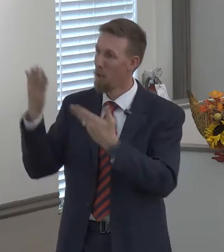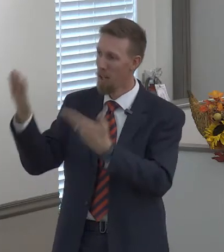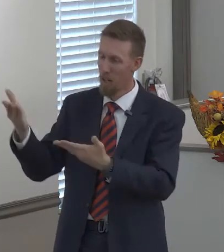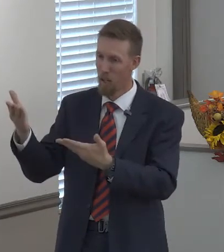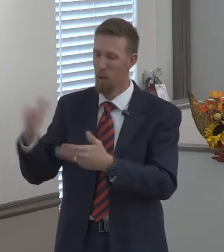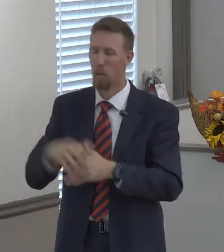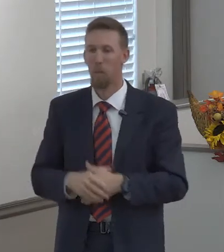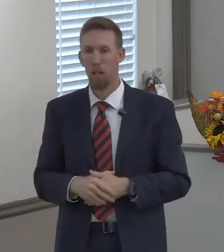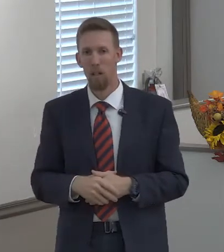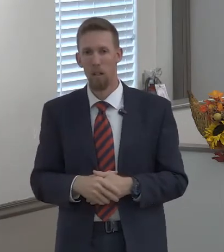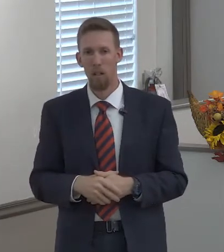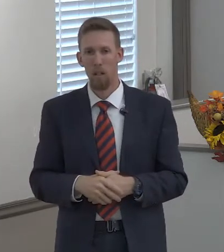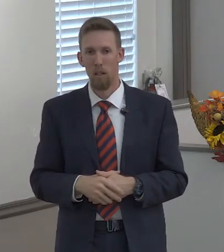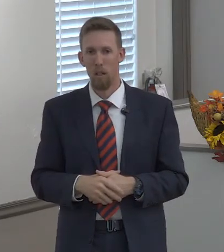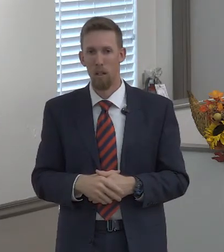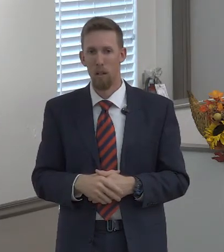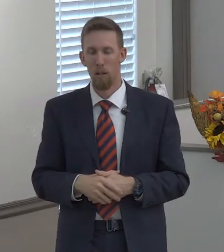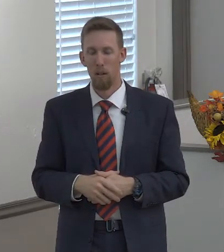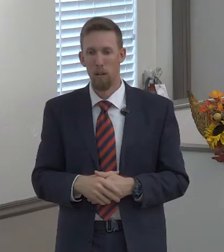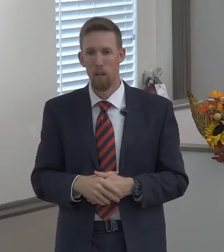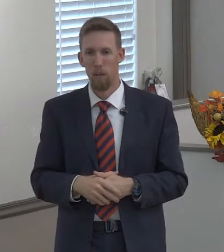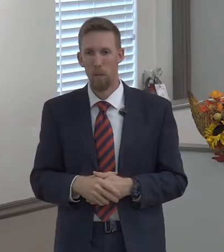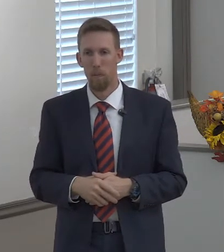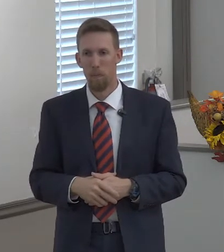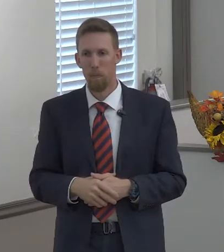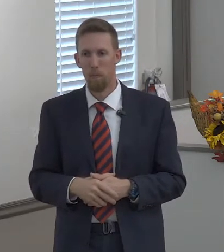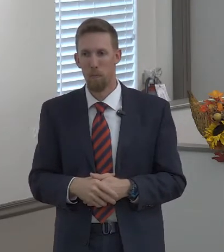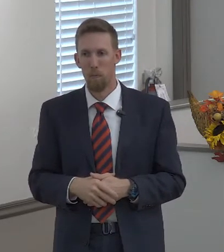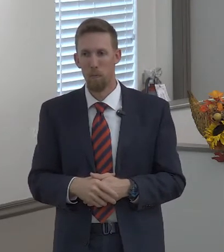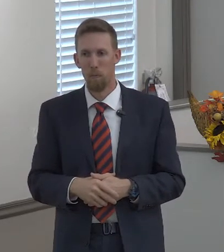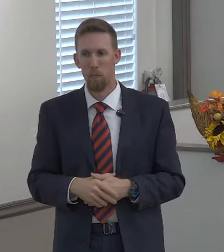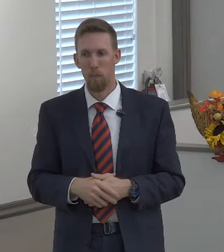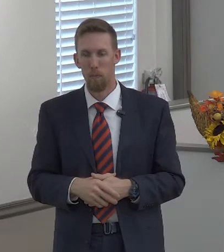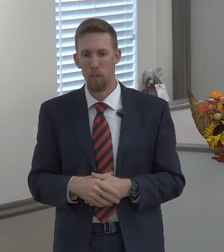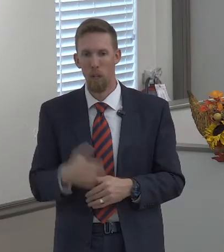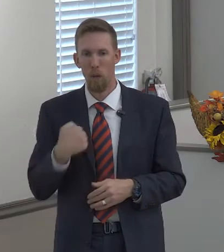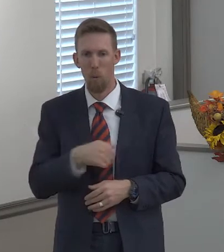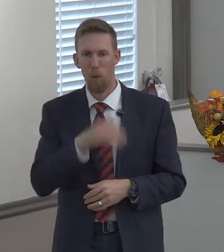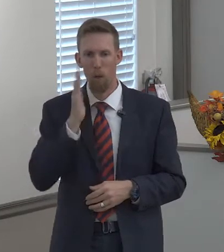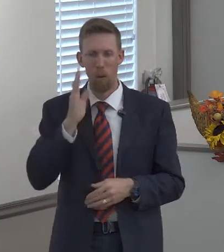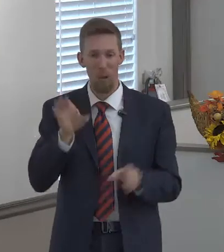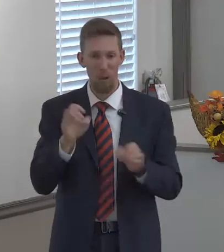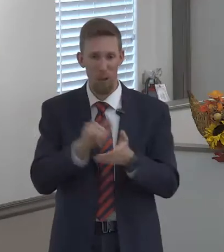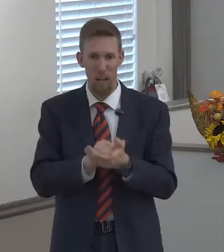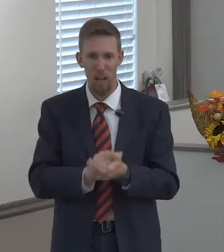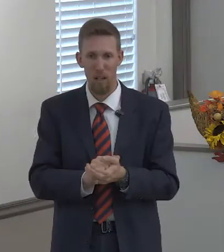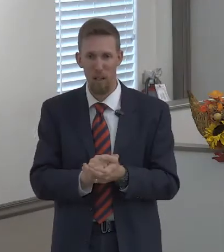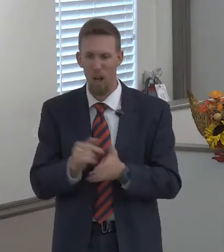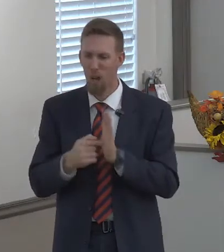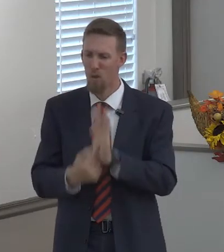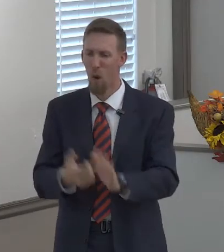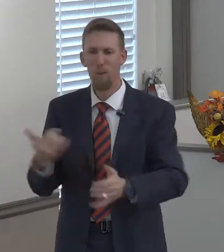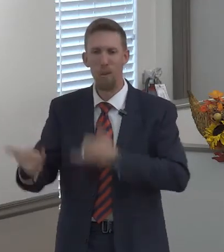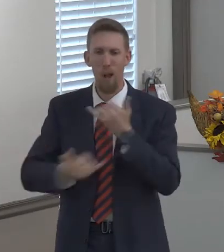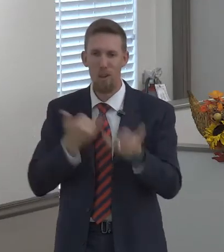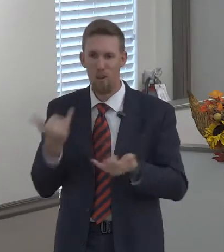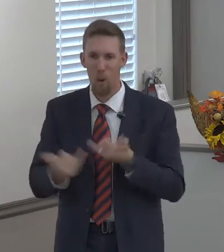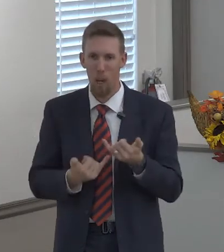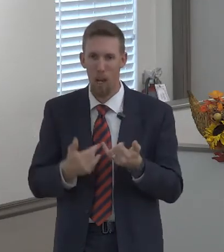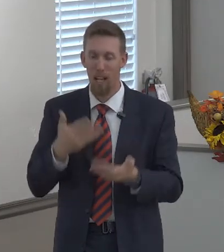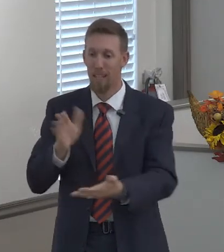the Lord. I've loved my church family there. I love this church family immensely. I thank God for